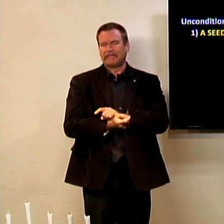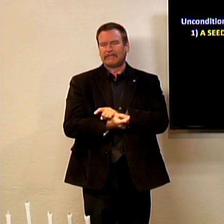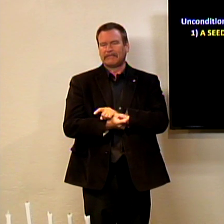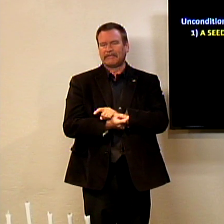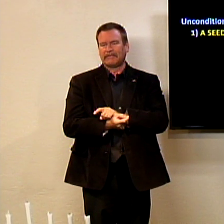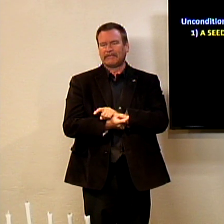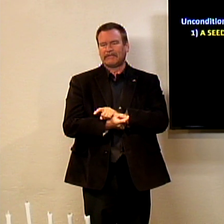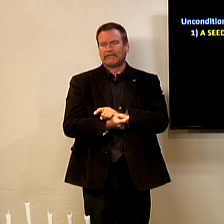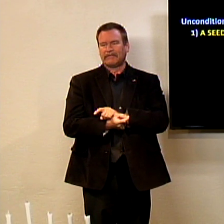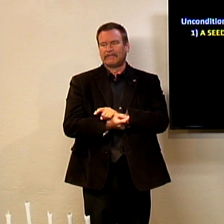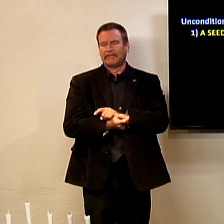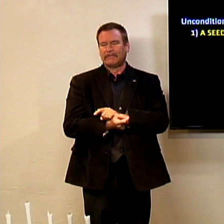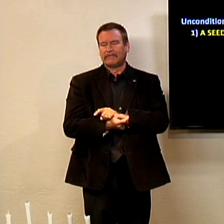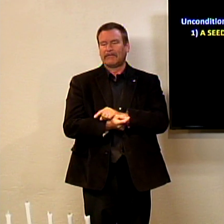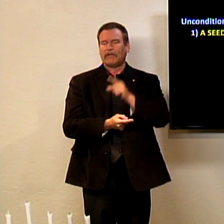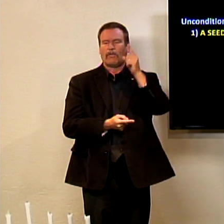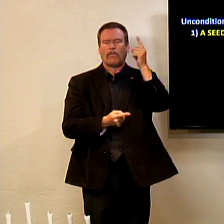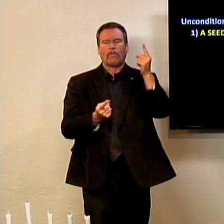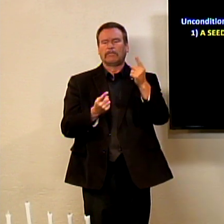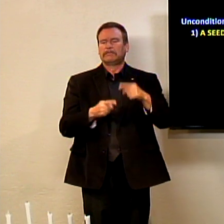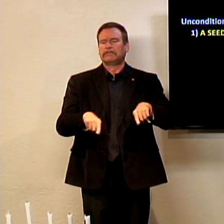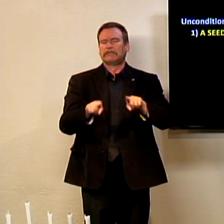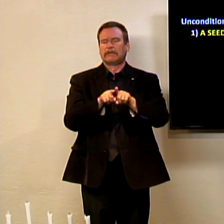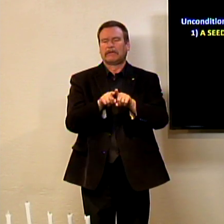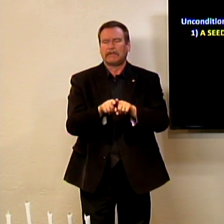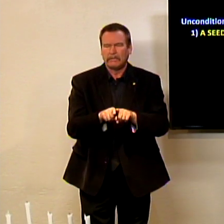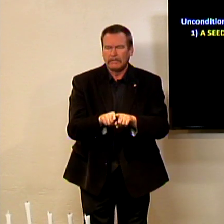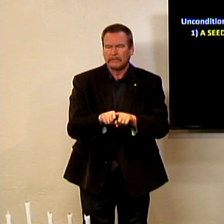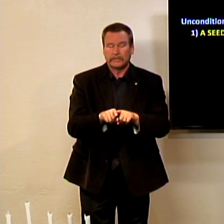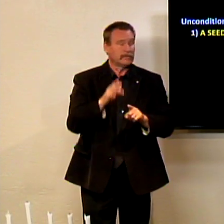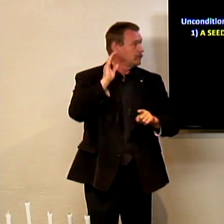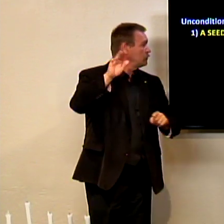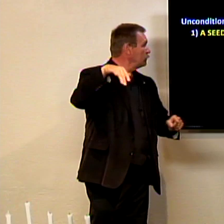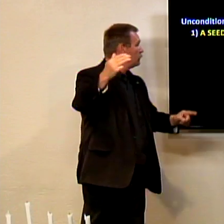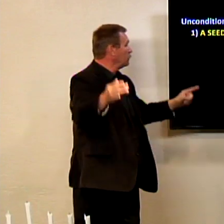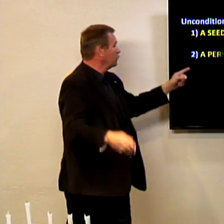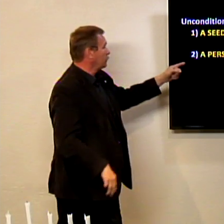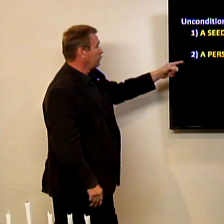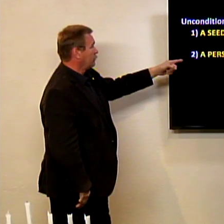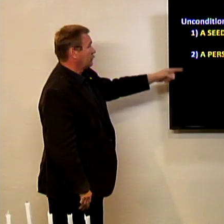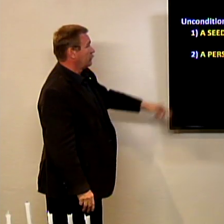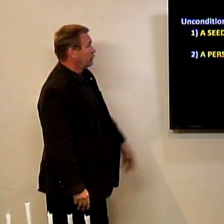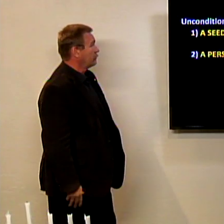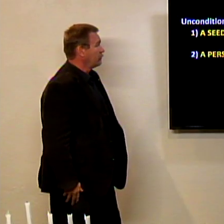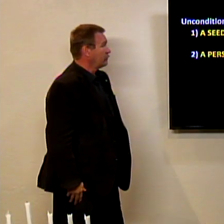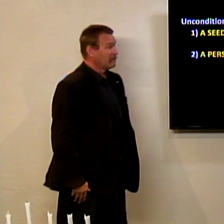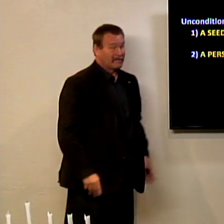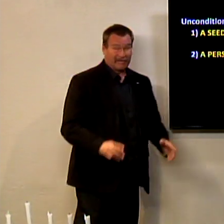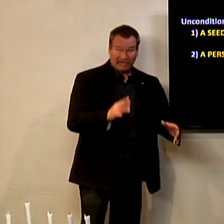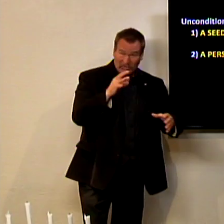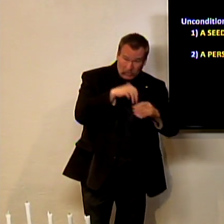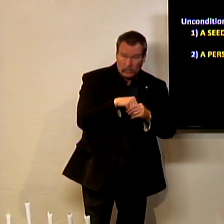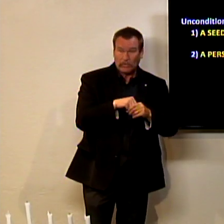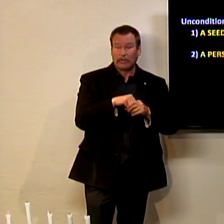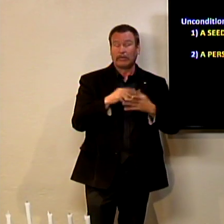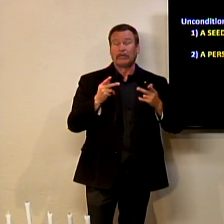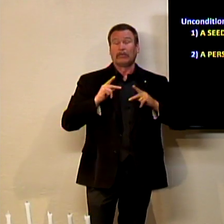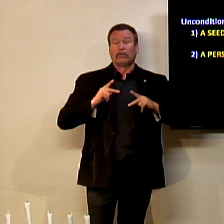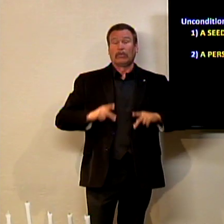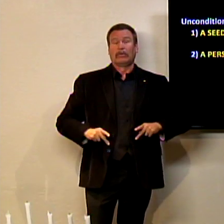And this promise never changed. Never changed. It always stayed faithful. We see the second point